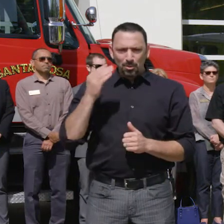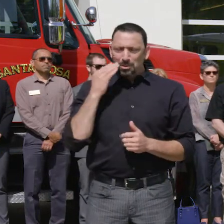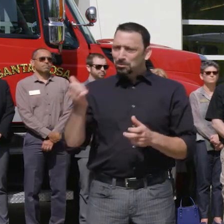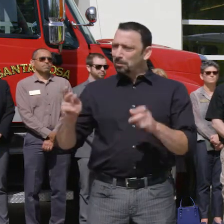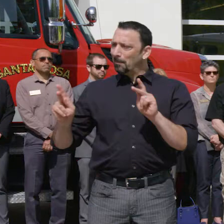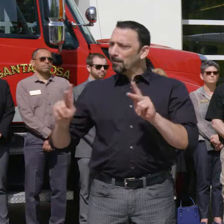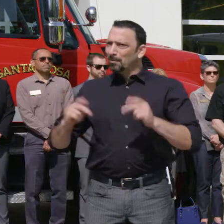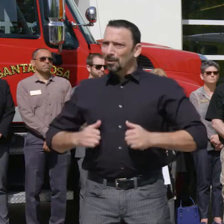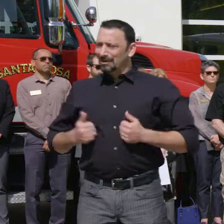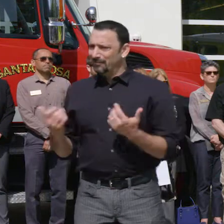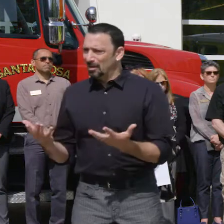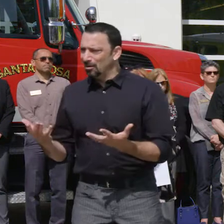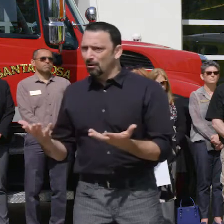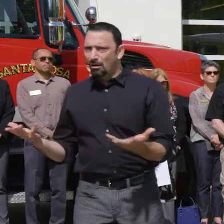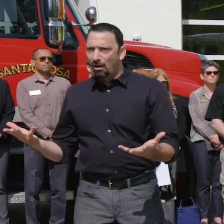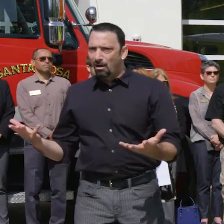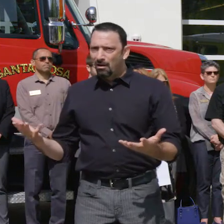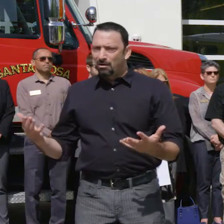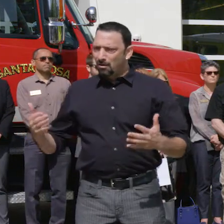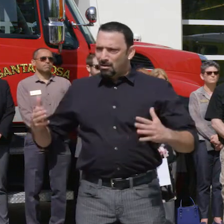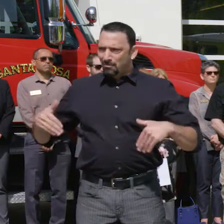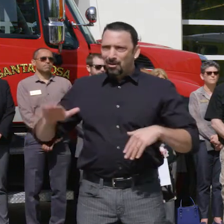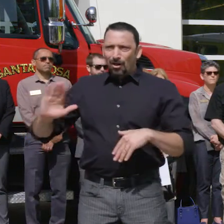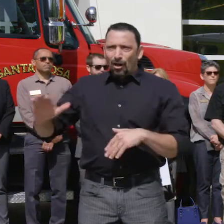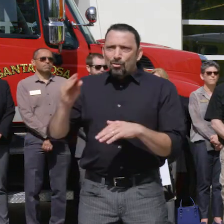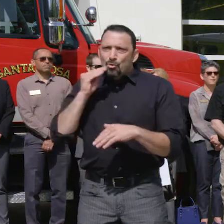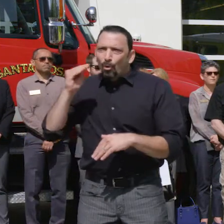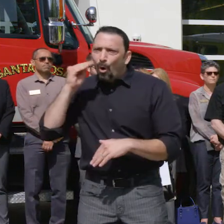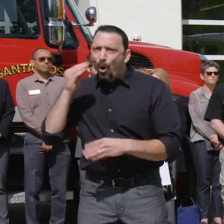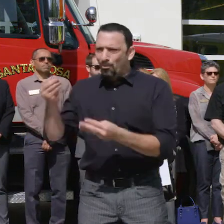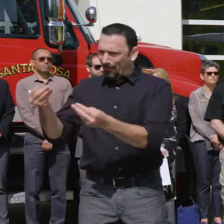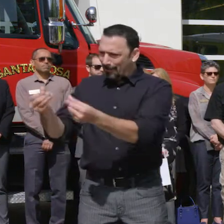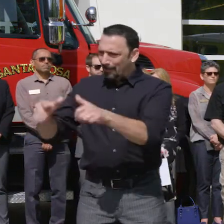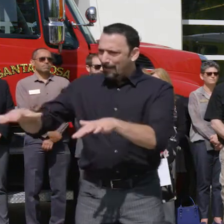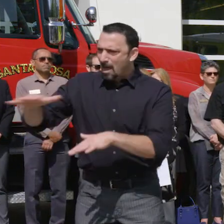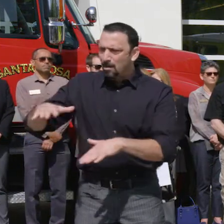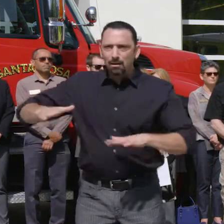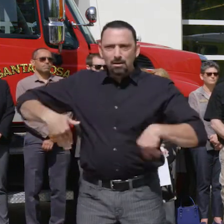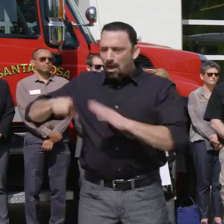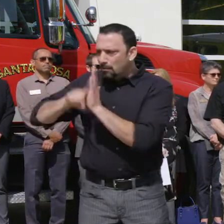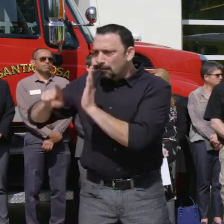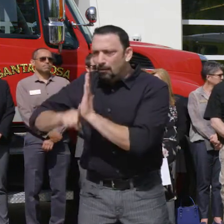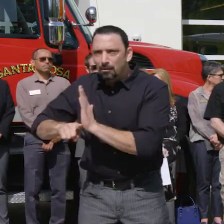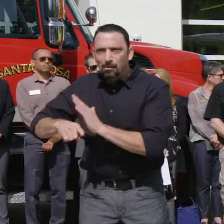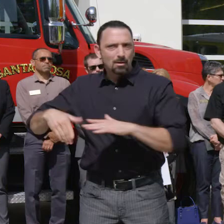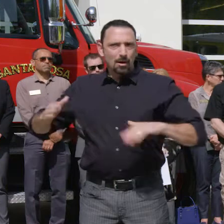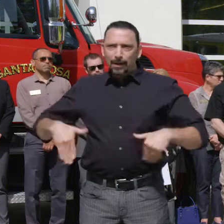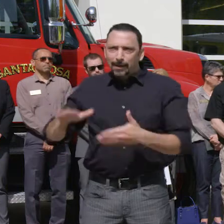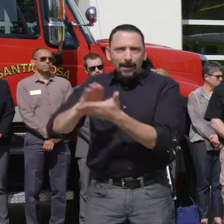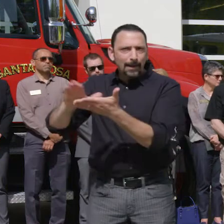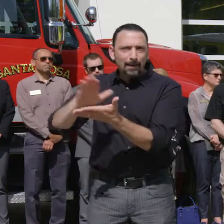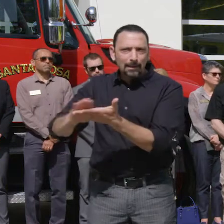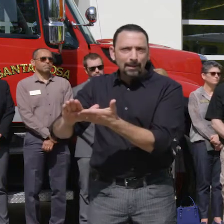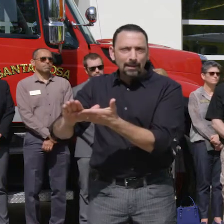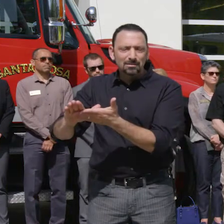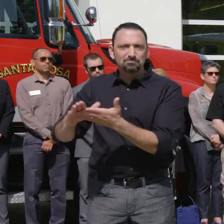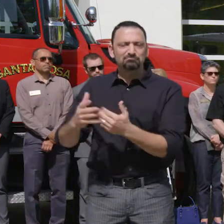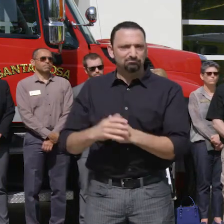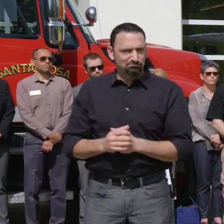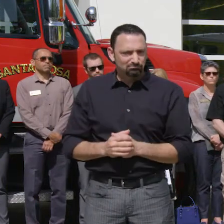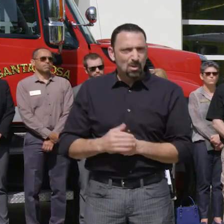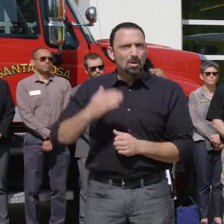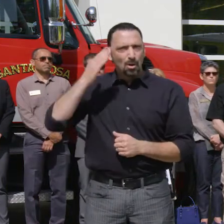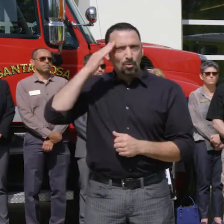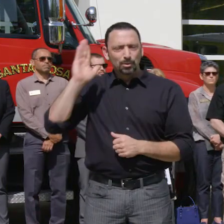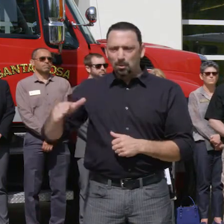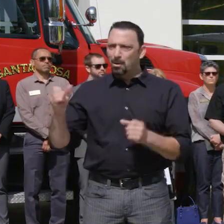residents who have not had their property cleaned as they had expected. And we know that we're